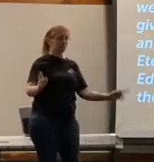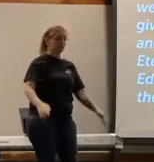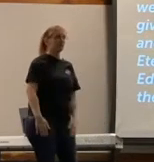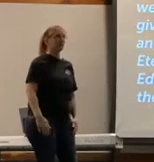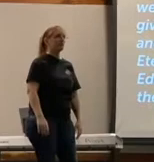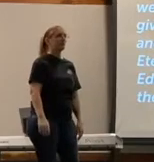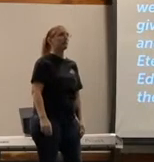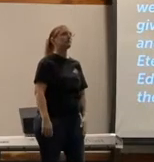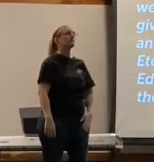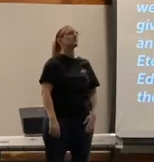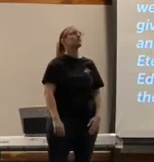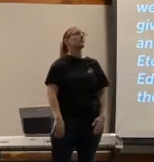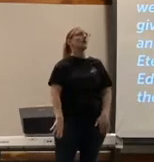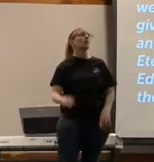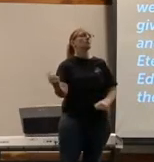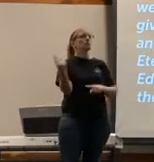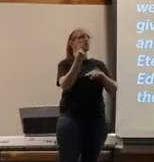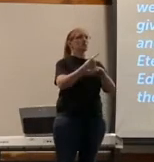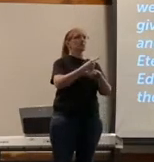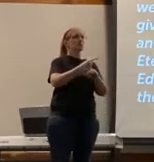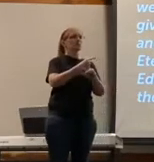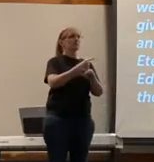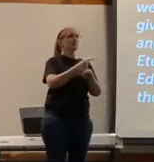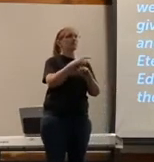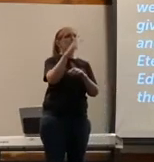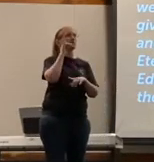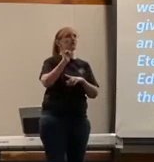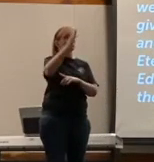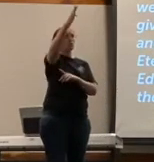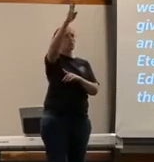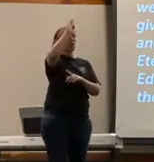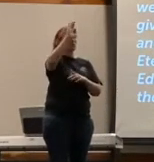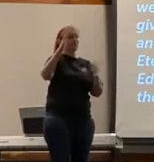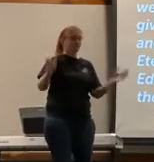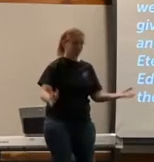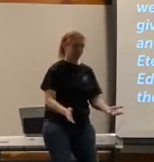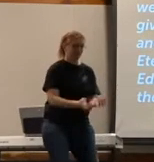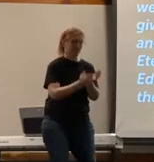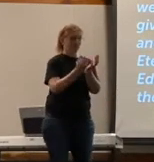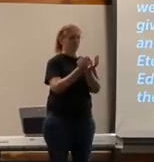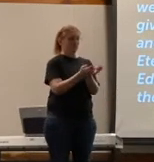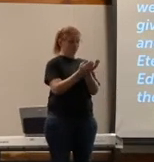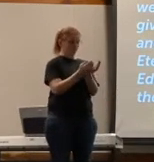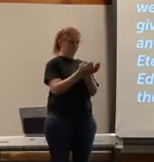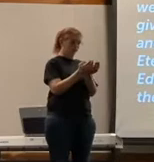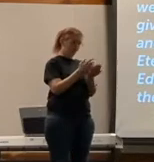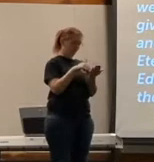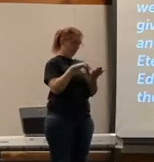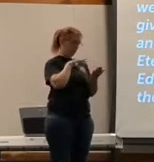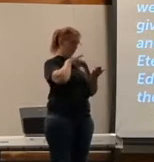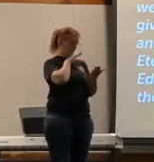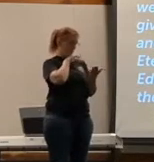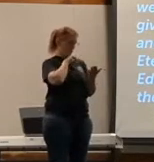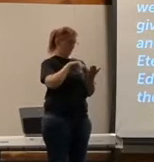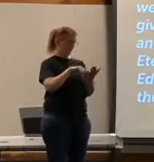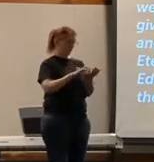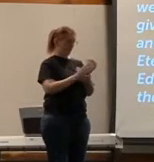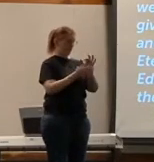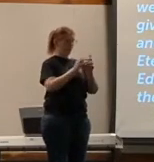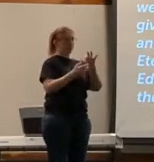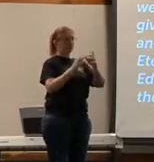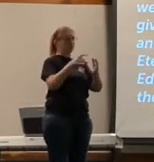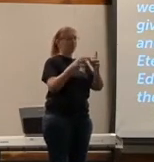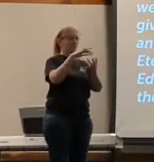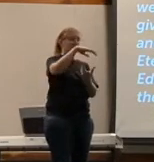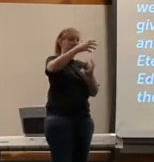One day, the eternal God scooped dirt out of the ground, sculpted it into the shape we call human, breathed the